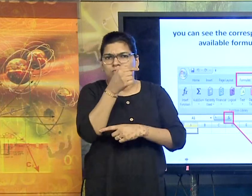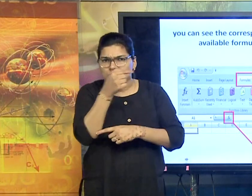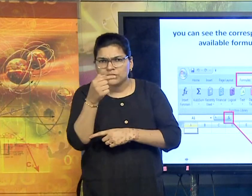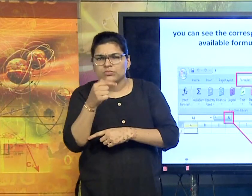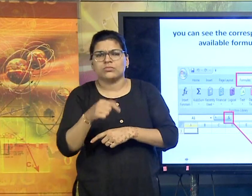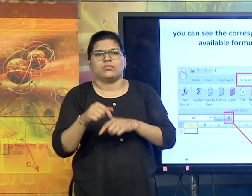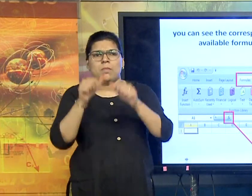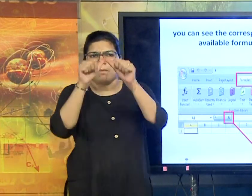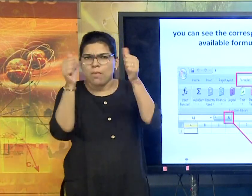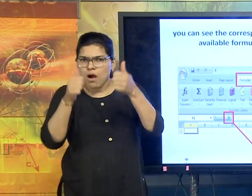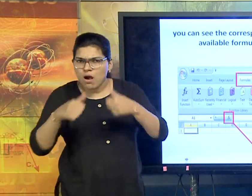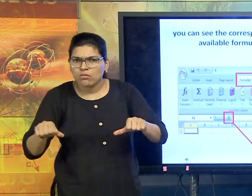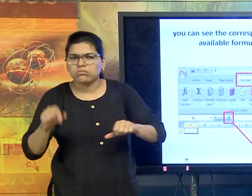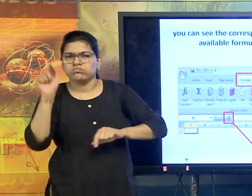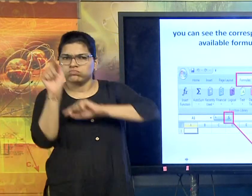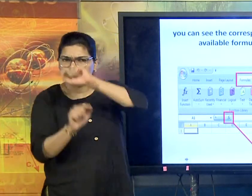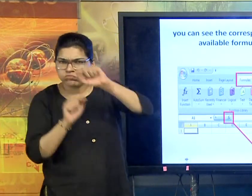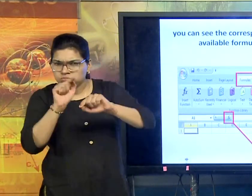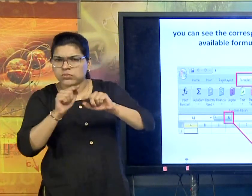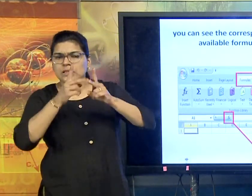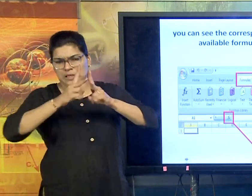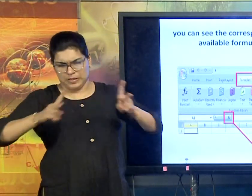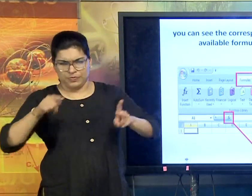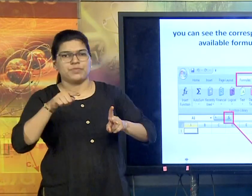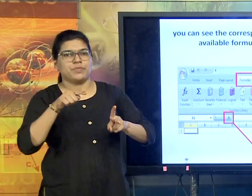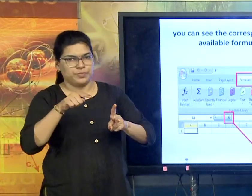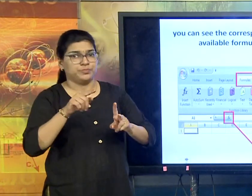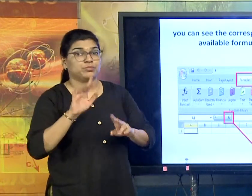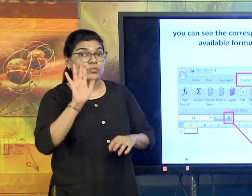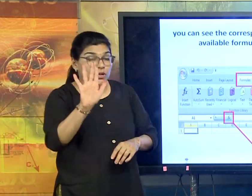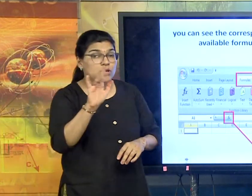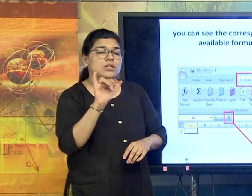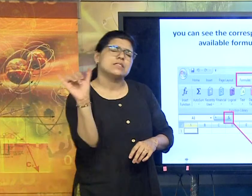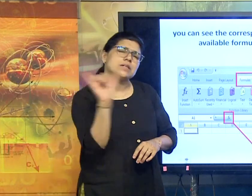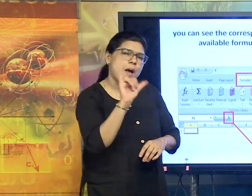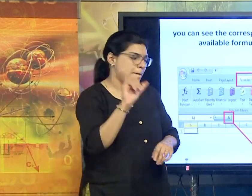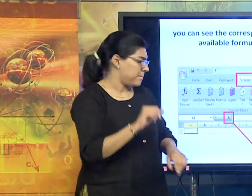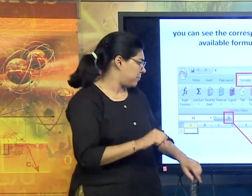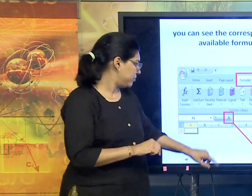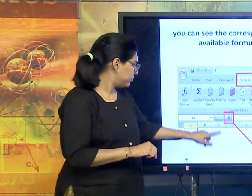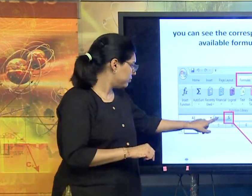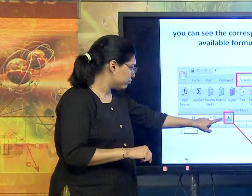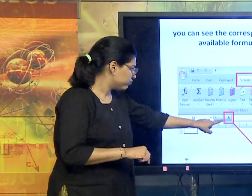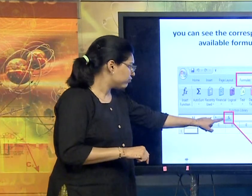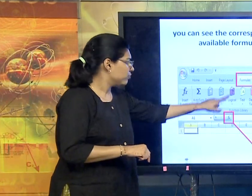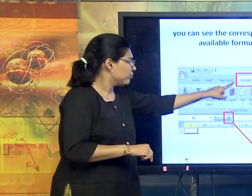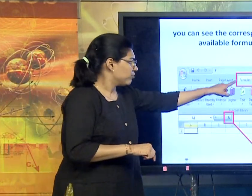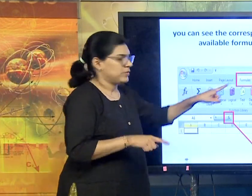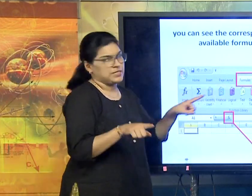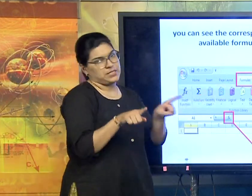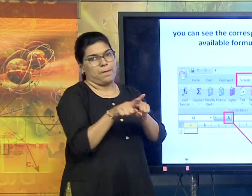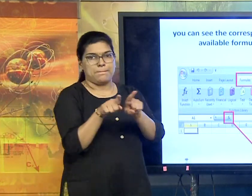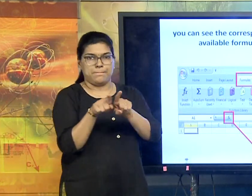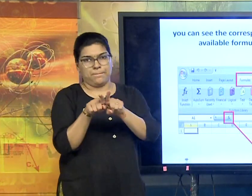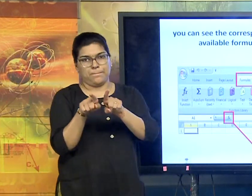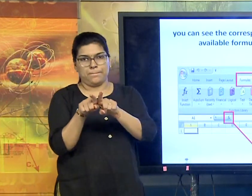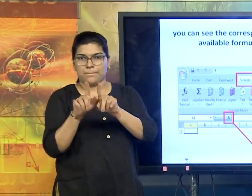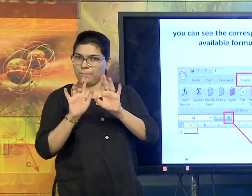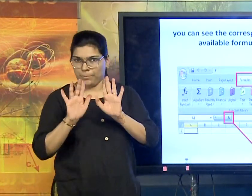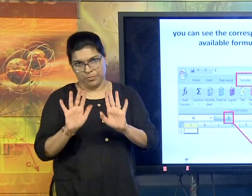This formula bar helps us doing mathematical calculations like plus, minus, multiply, divide.